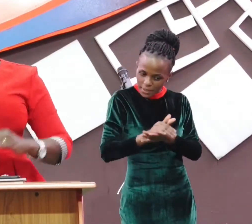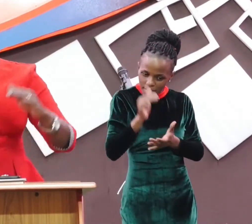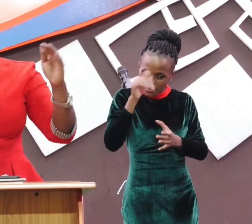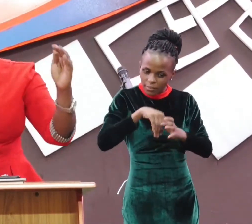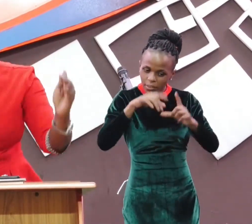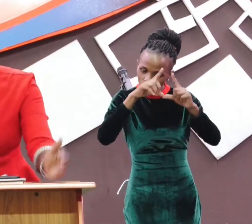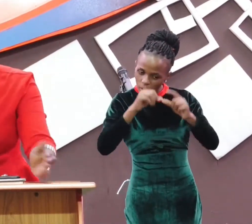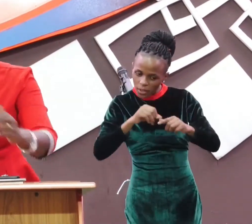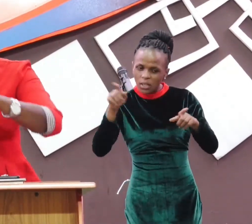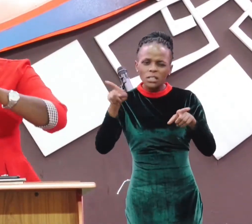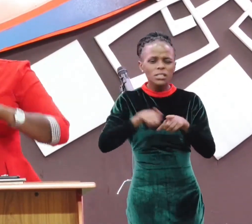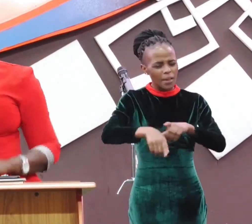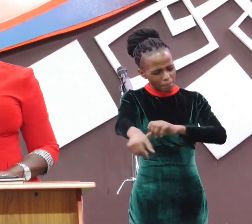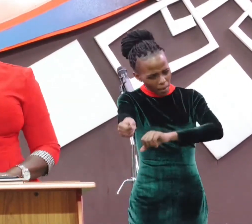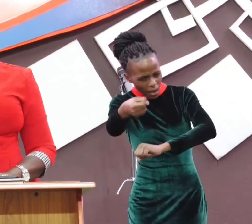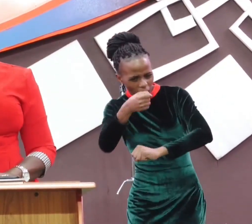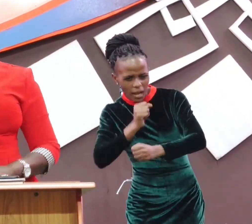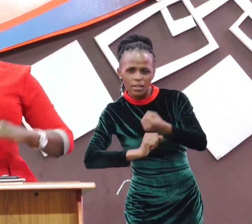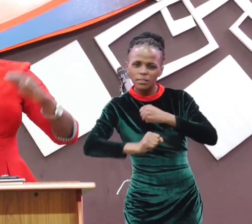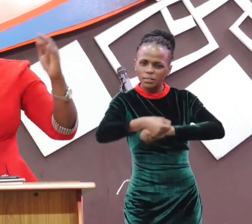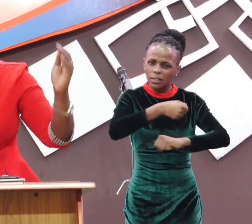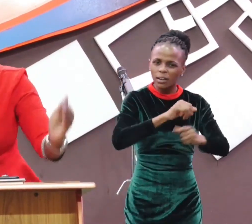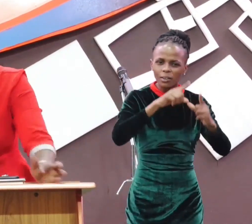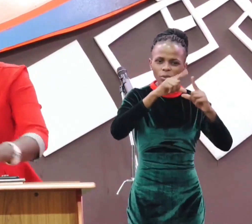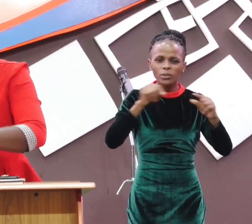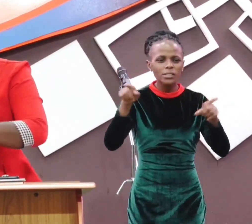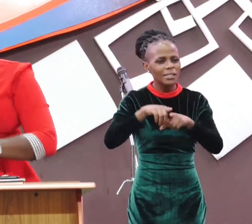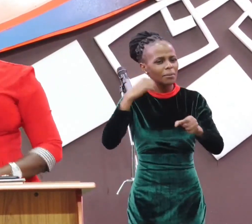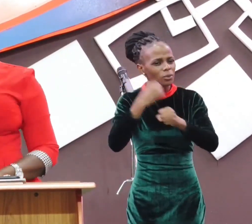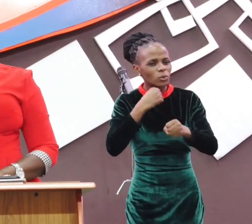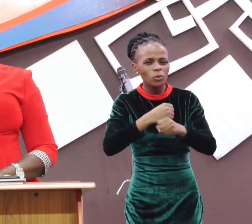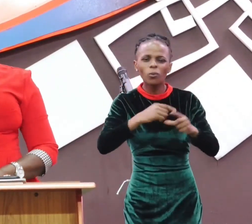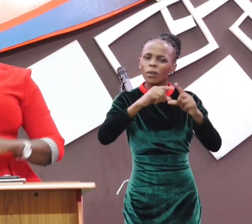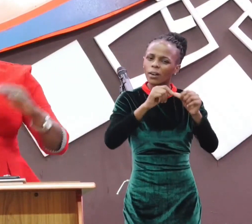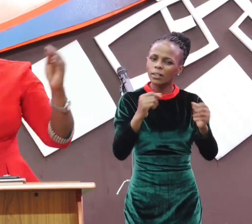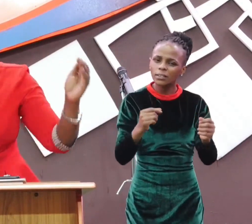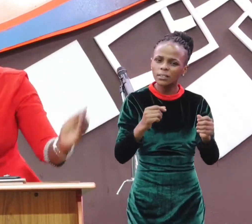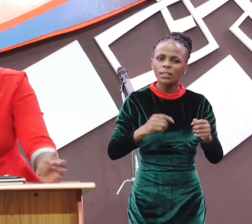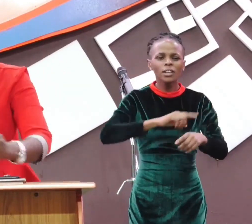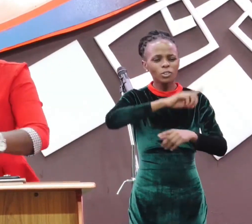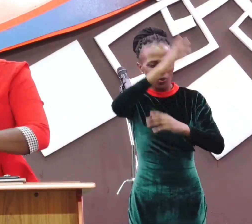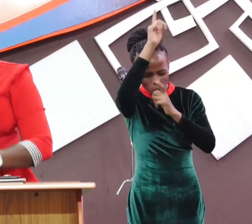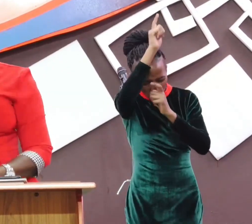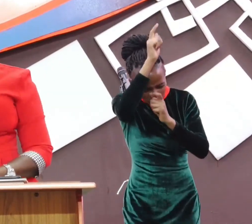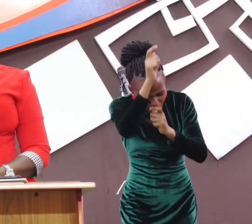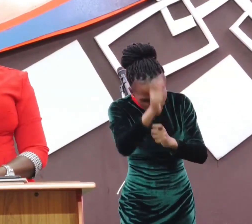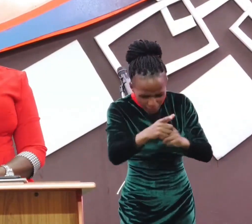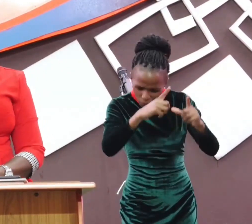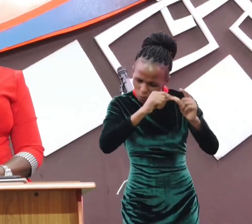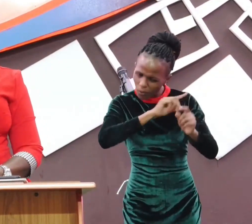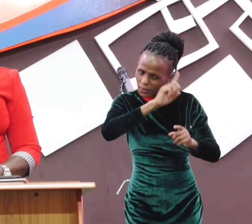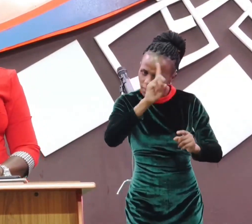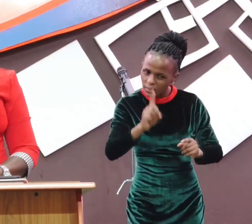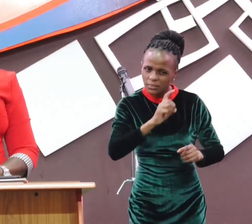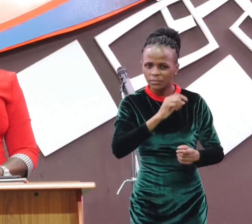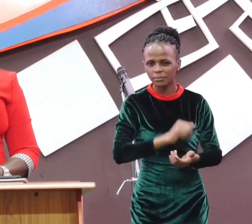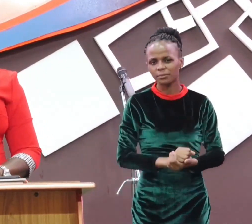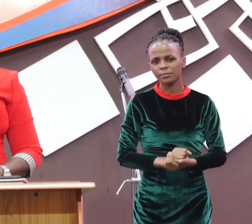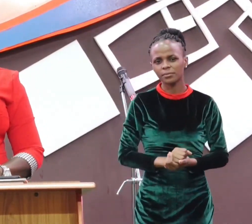you believe in the word? Did you walk the word? Did you do the word? Did you obey the